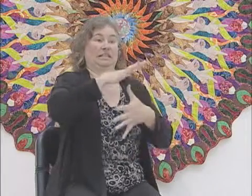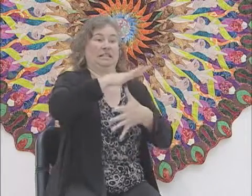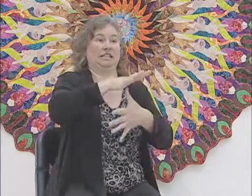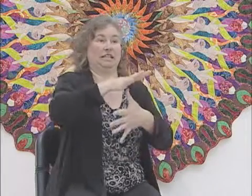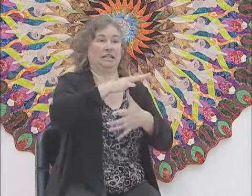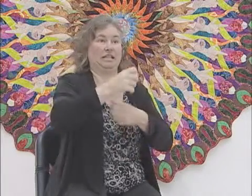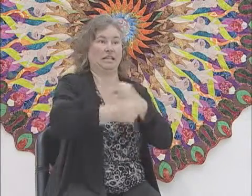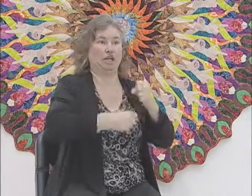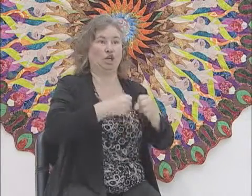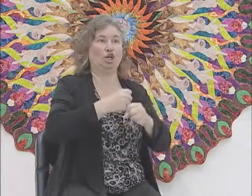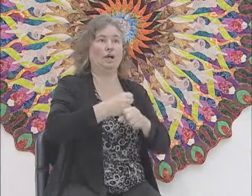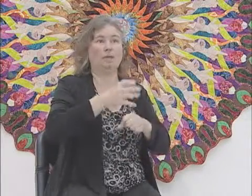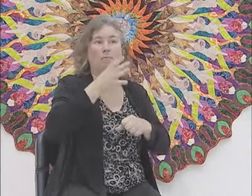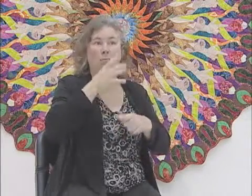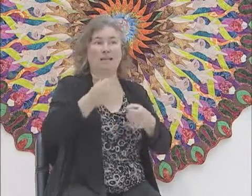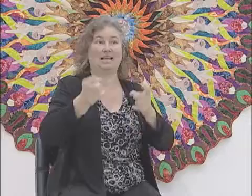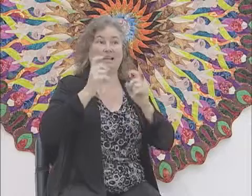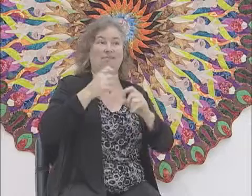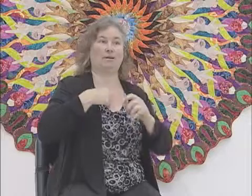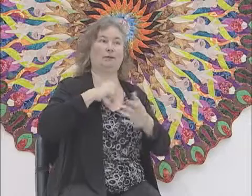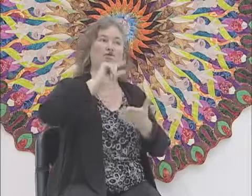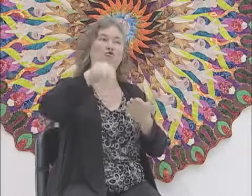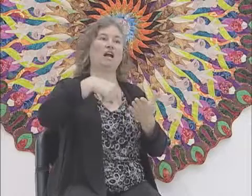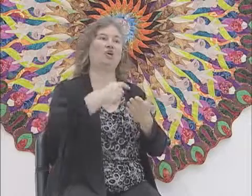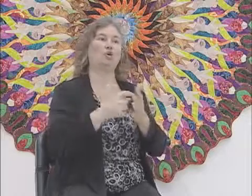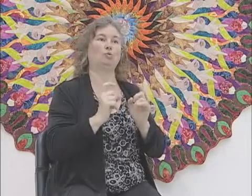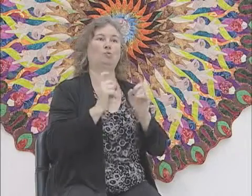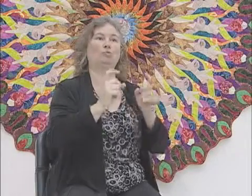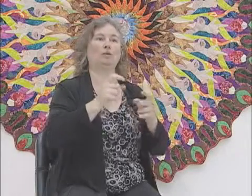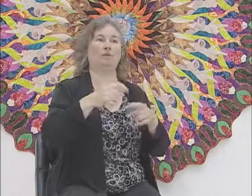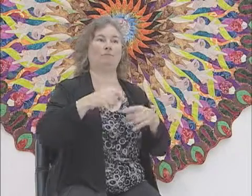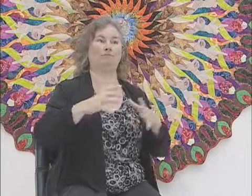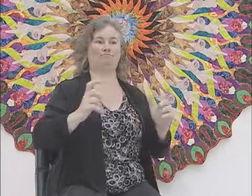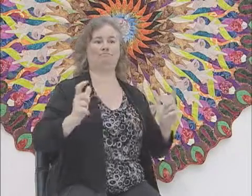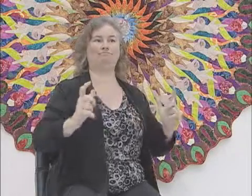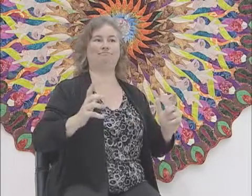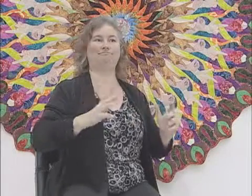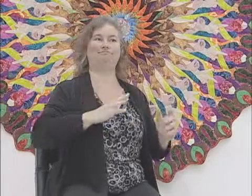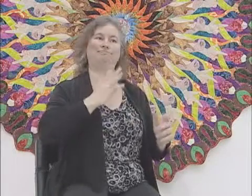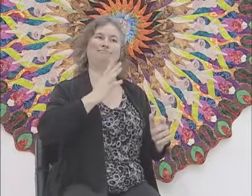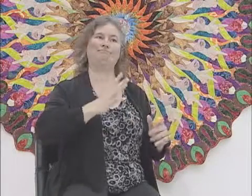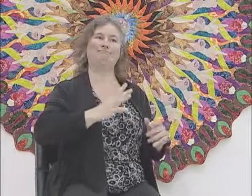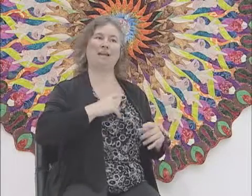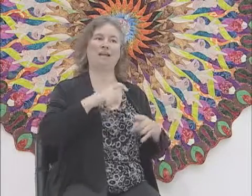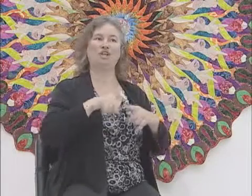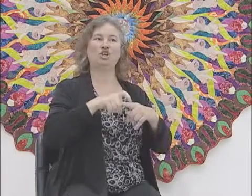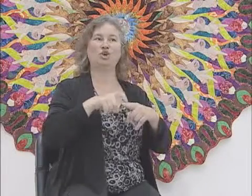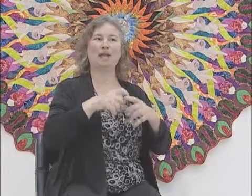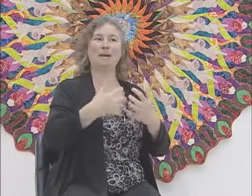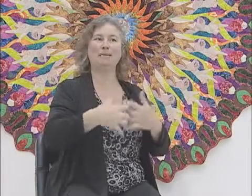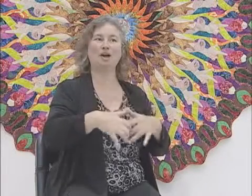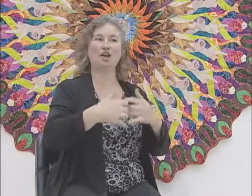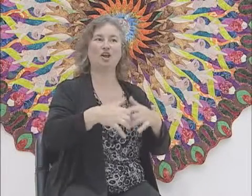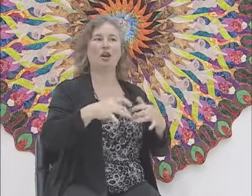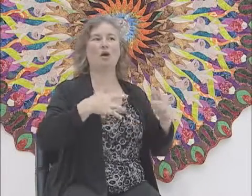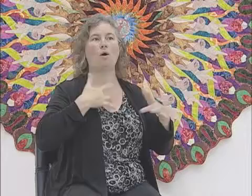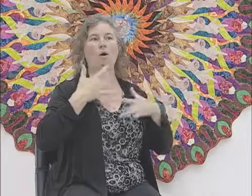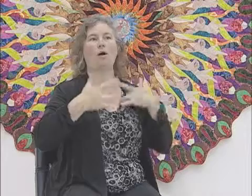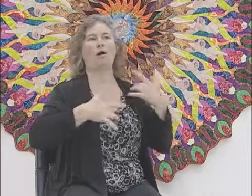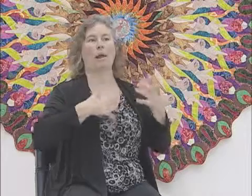When I was a senior in high school, for a graduation gift, my mother gave me my first real bona fide sewing